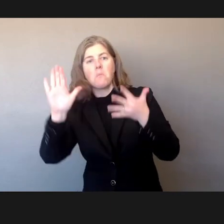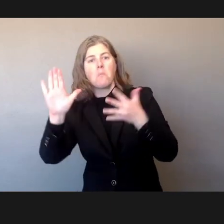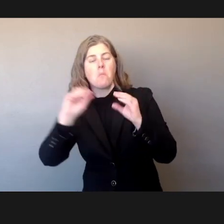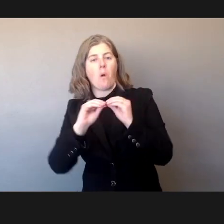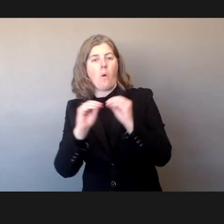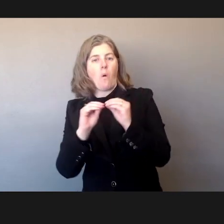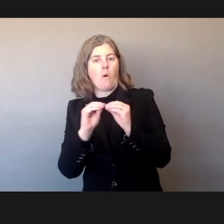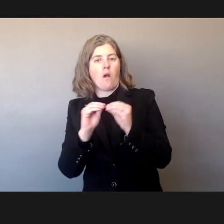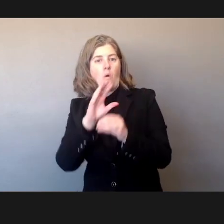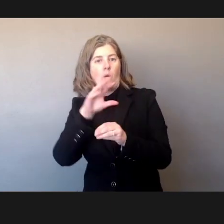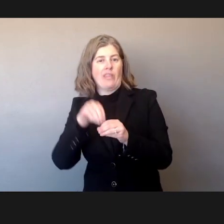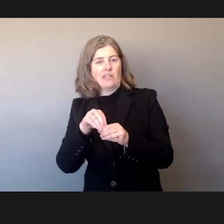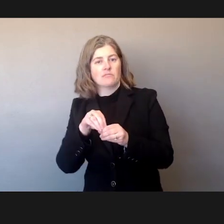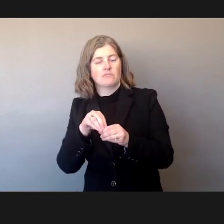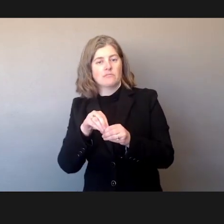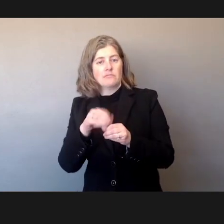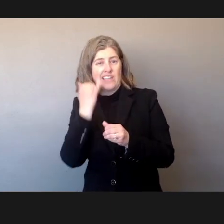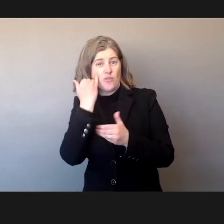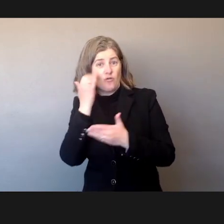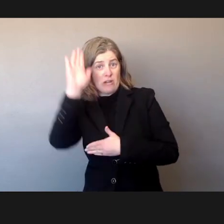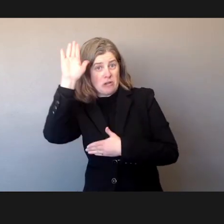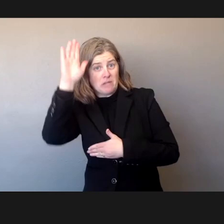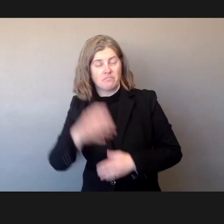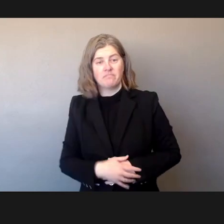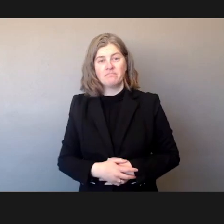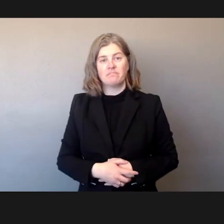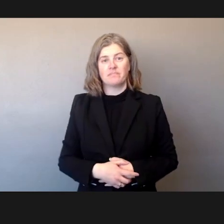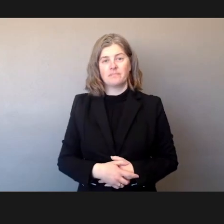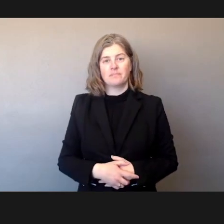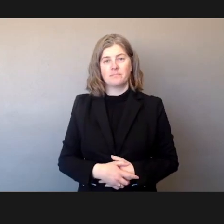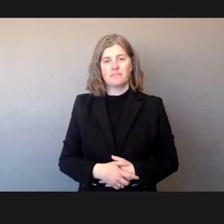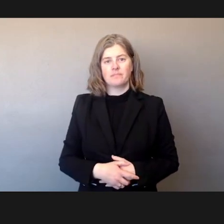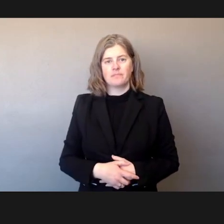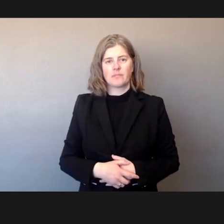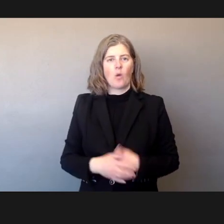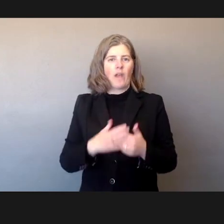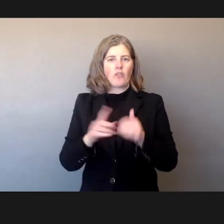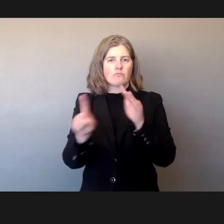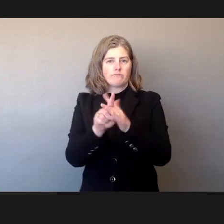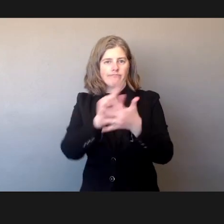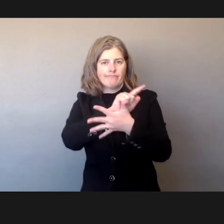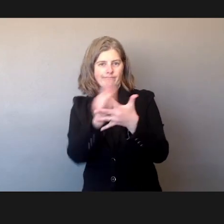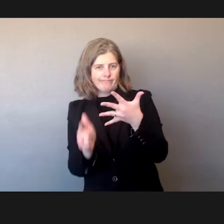questions if you raise your hand in the order that they come in.